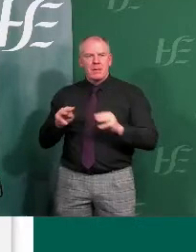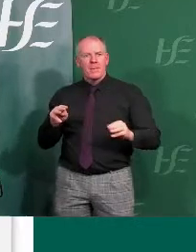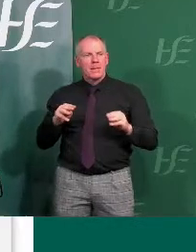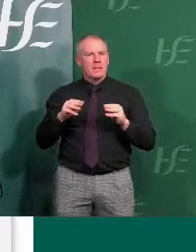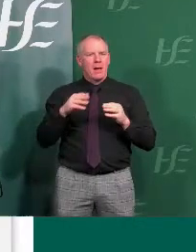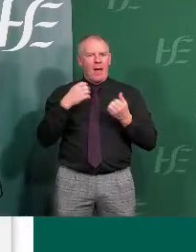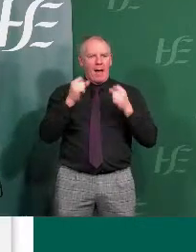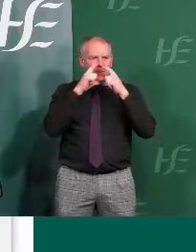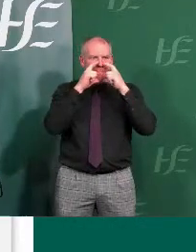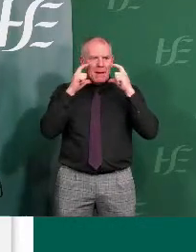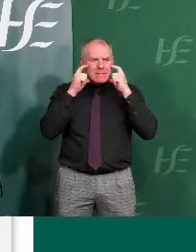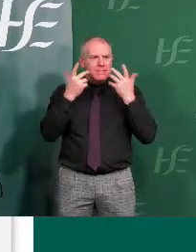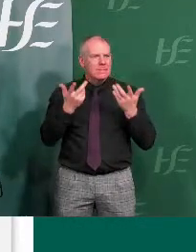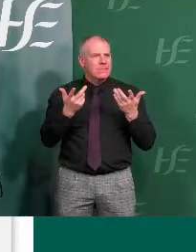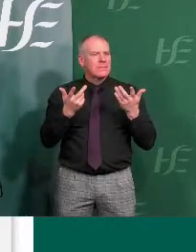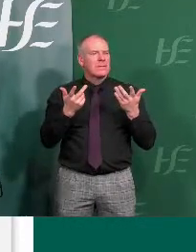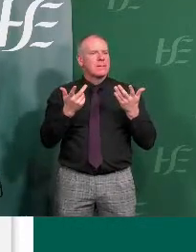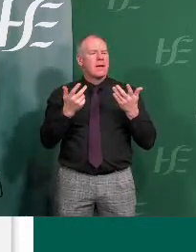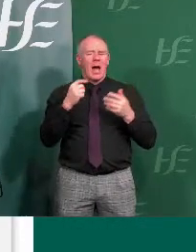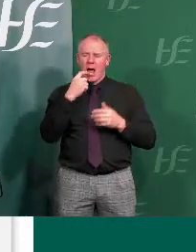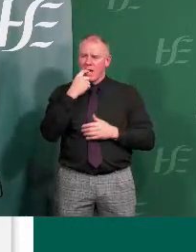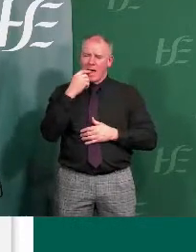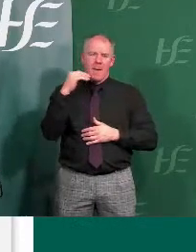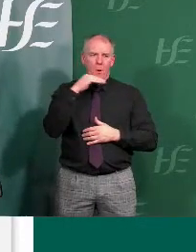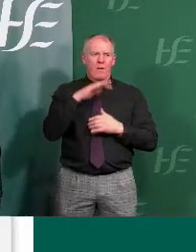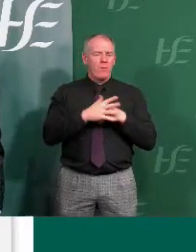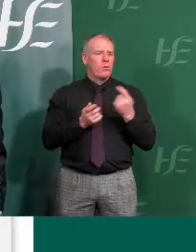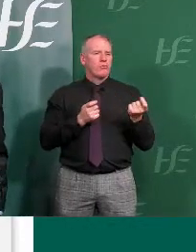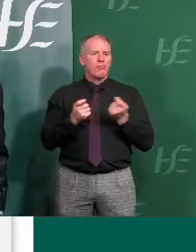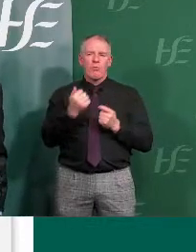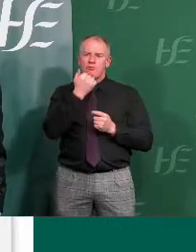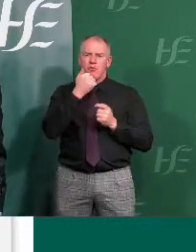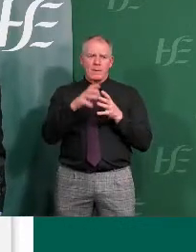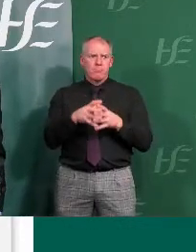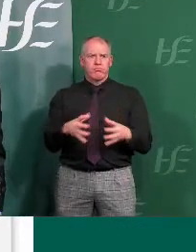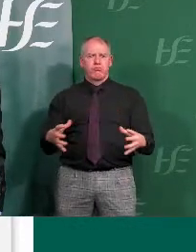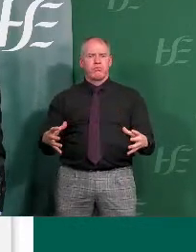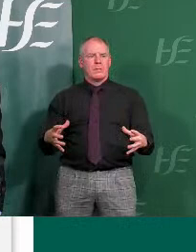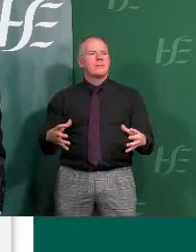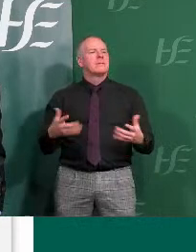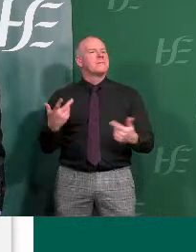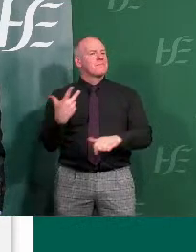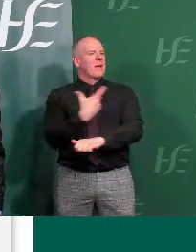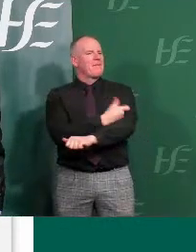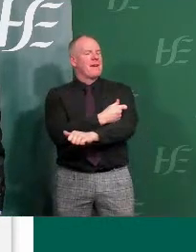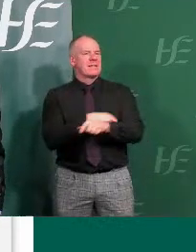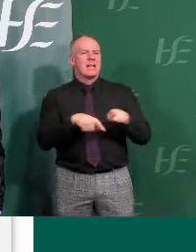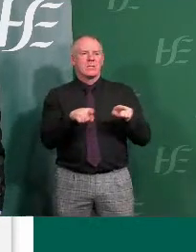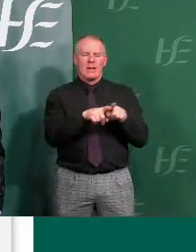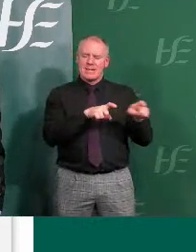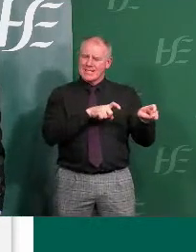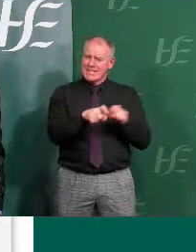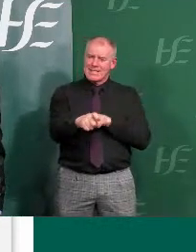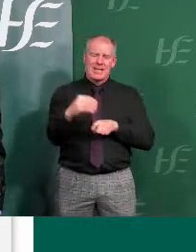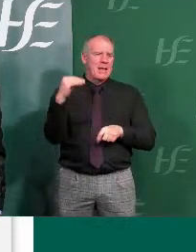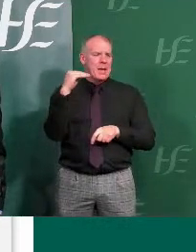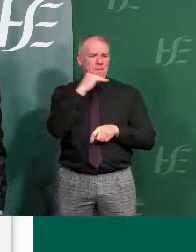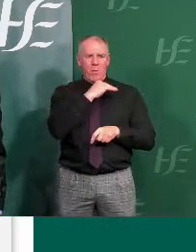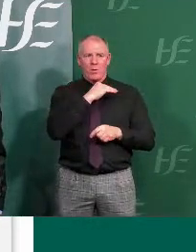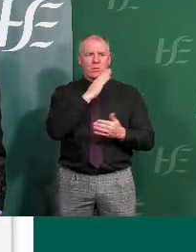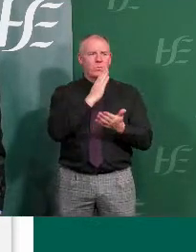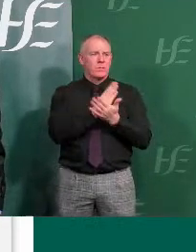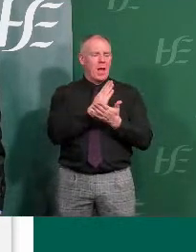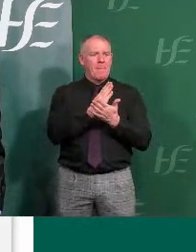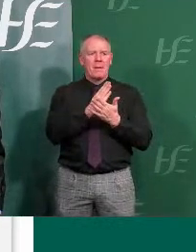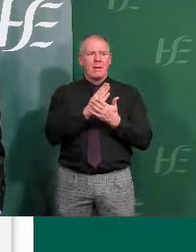wearing. These remain critical to controlling the case numbers. Vaccines remain absolutely hugely important against protecting against